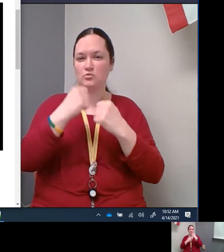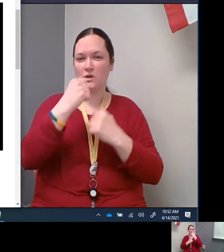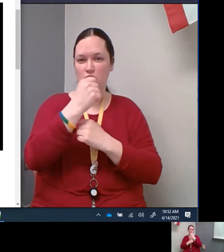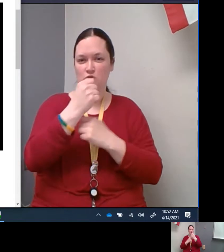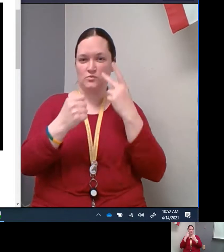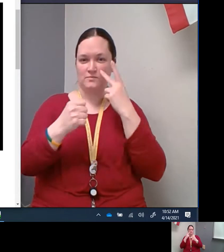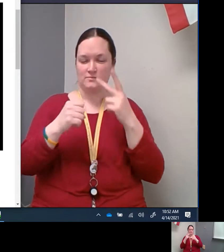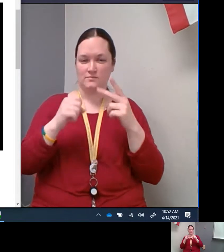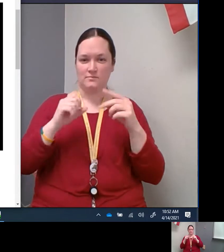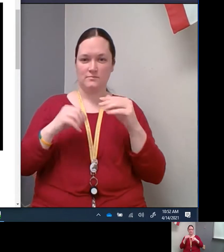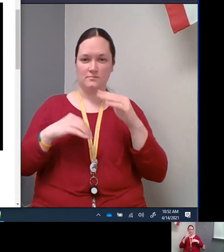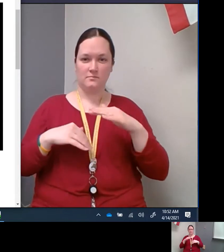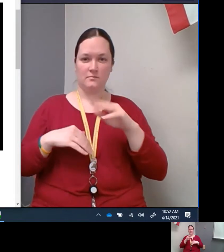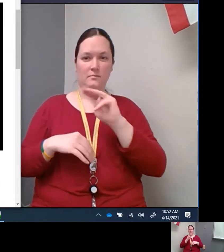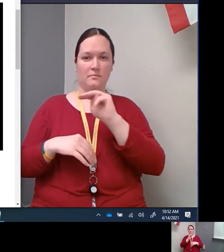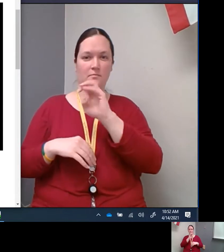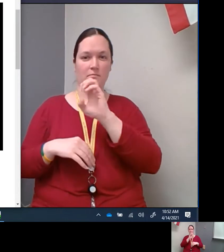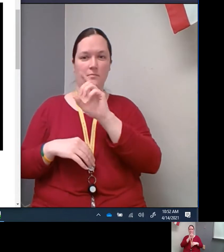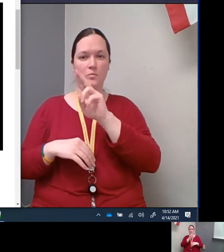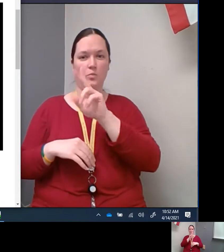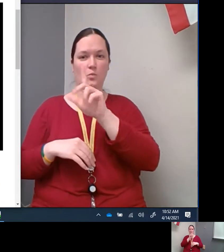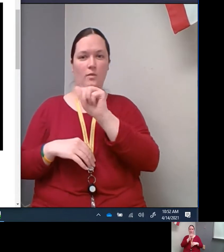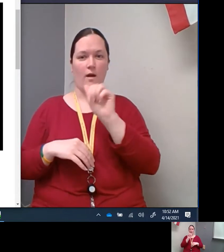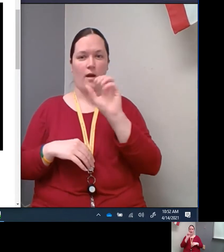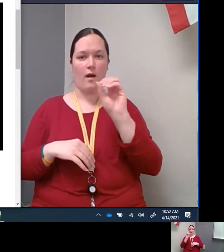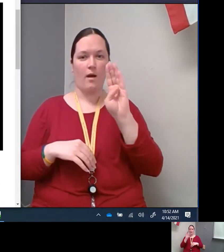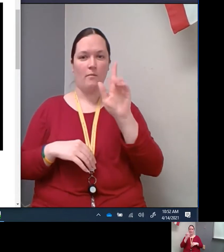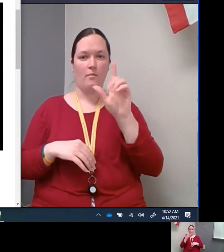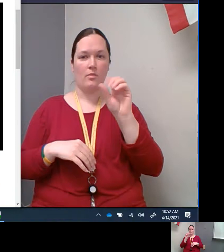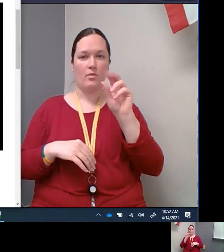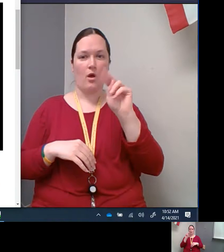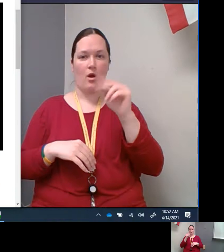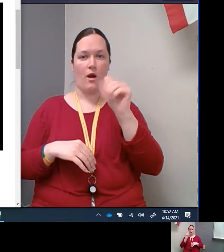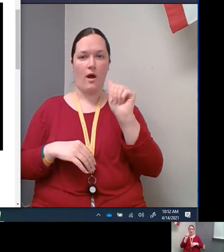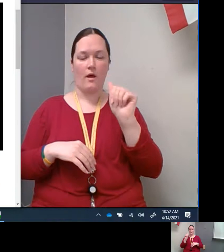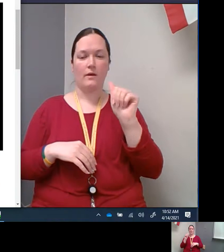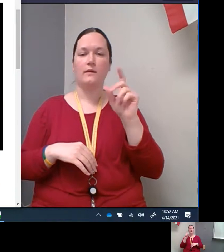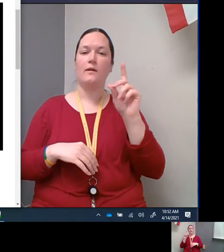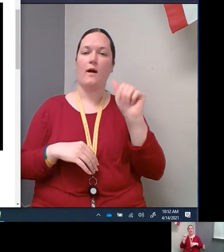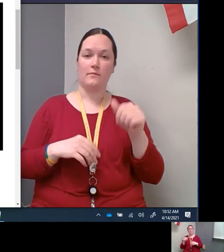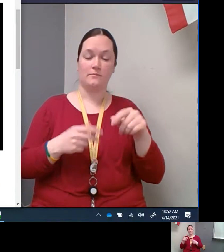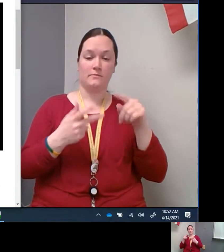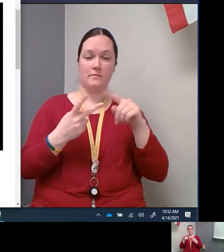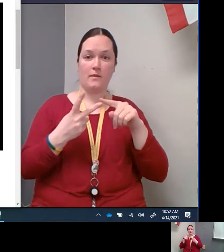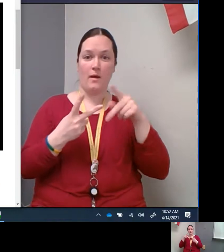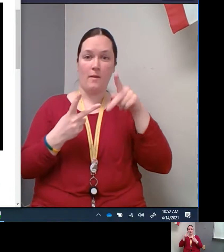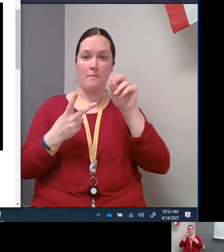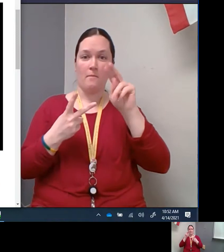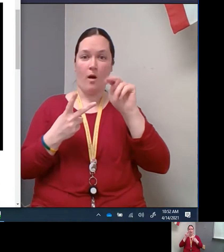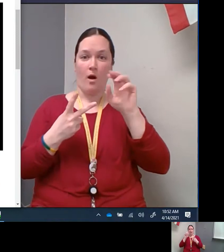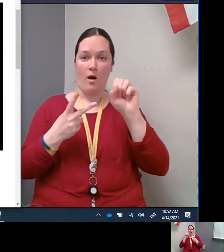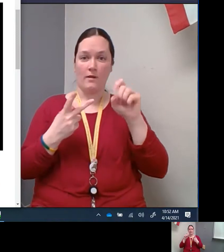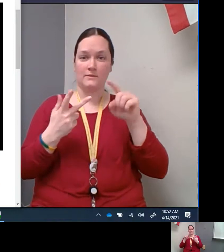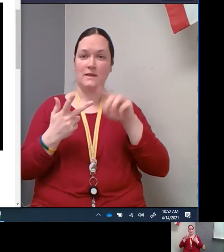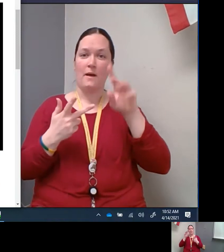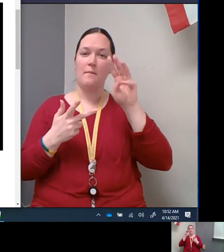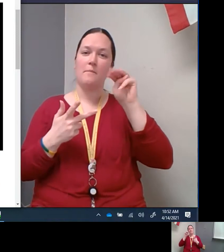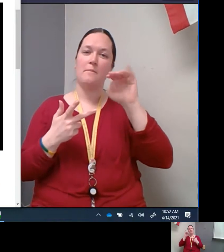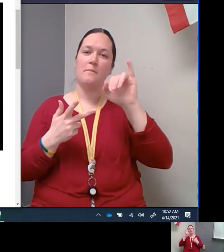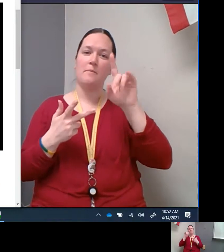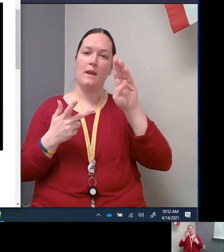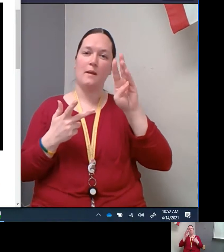at the bottom, we've got the medulla oblongata, the pons, and then we finally have the midbrain. And so those three things,